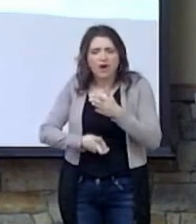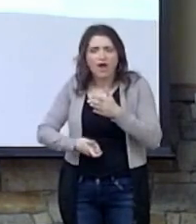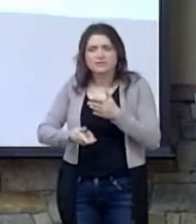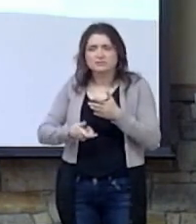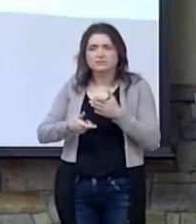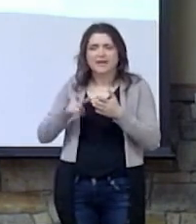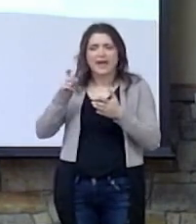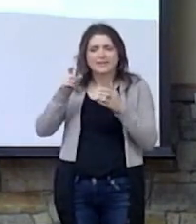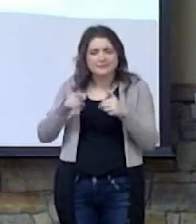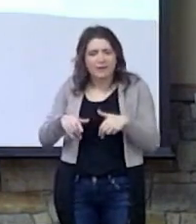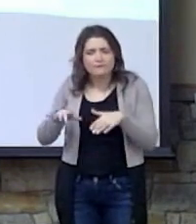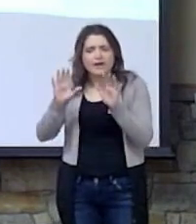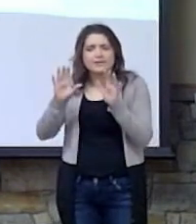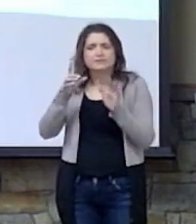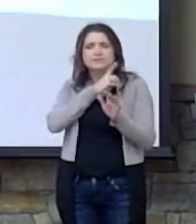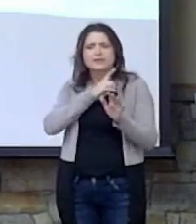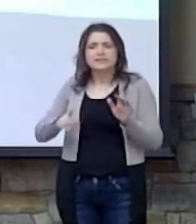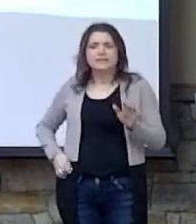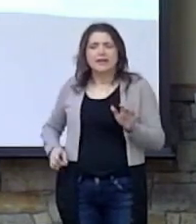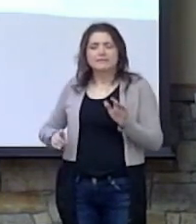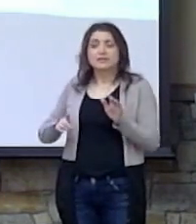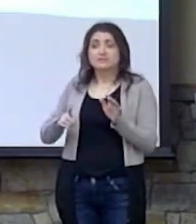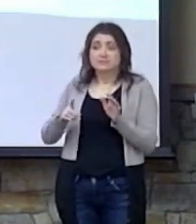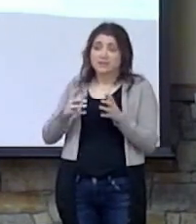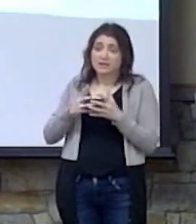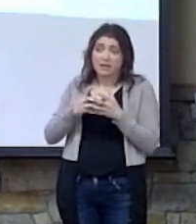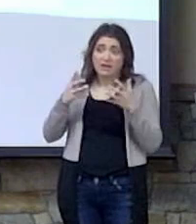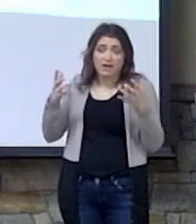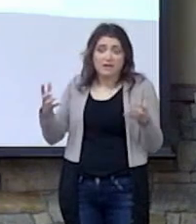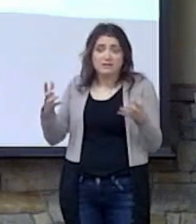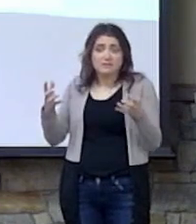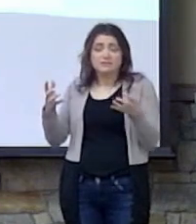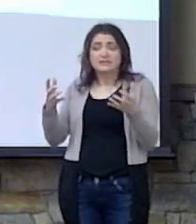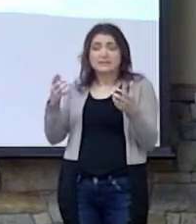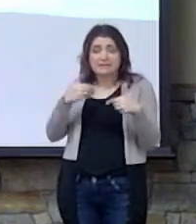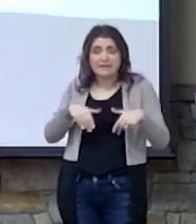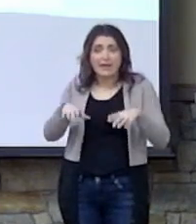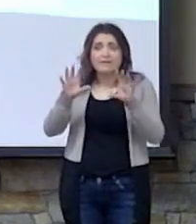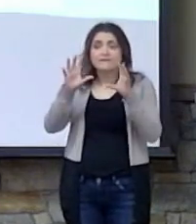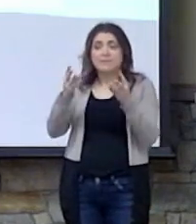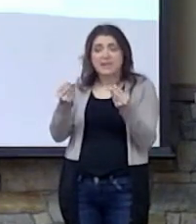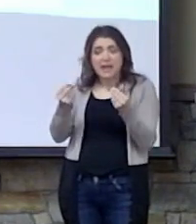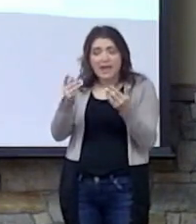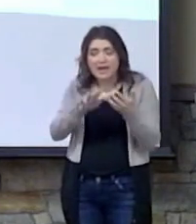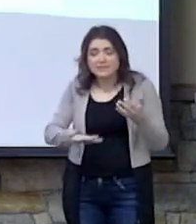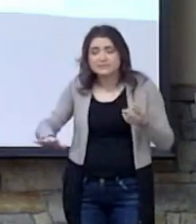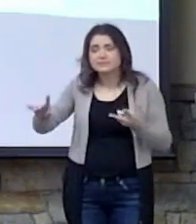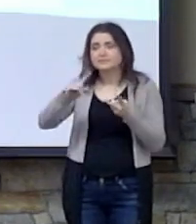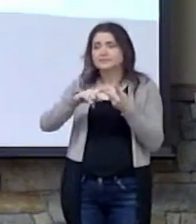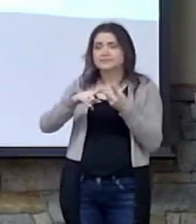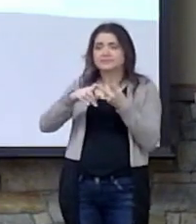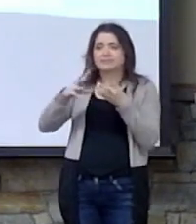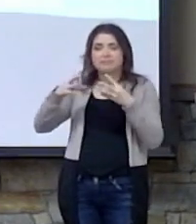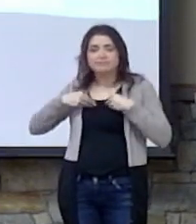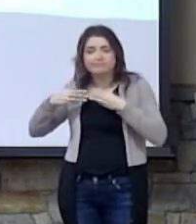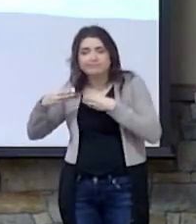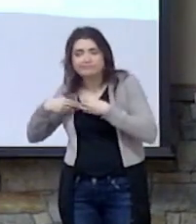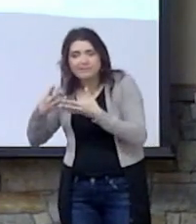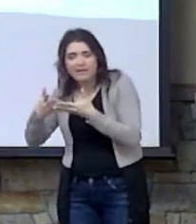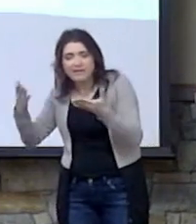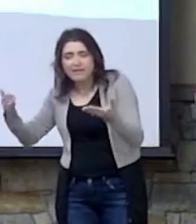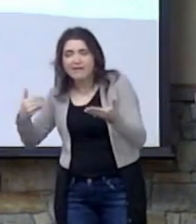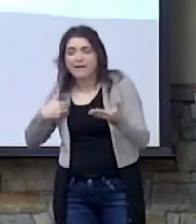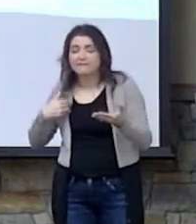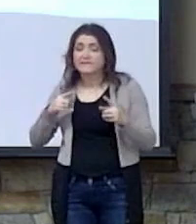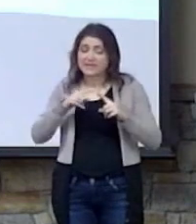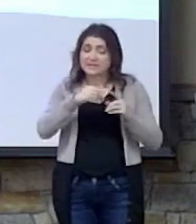It cost him land. It cost him possessions. He gave up something. He also opened himself up by inviting Mephibosheth to